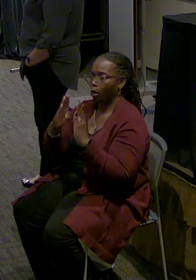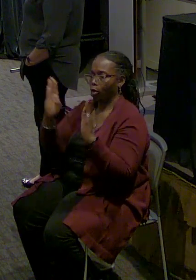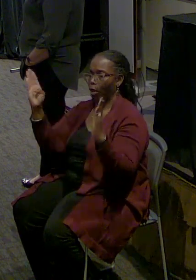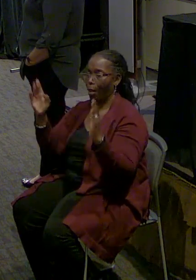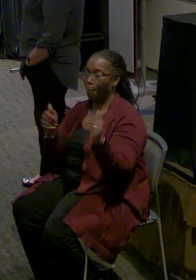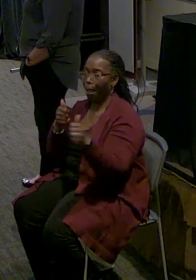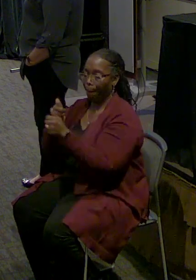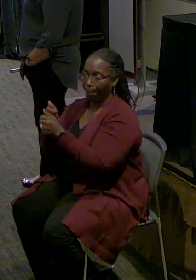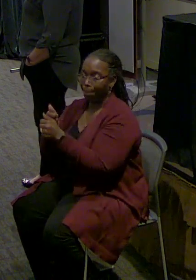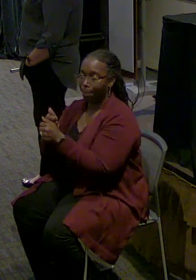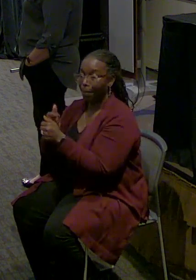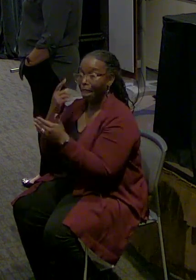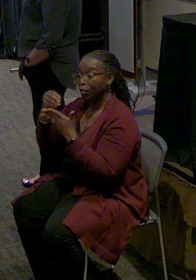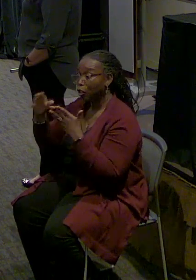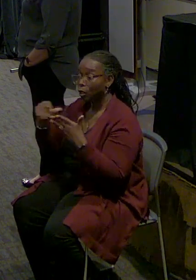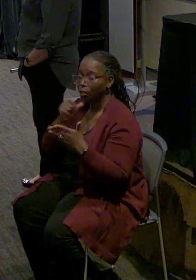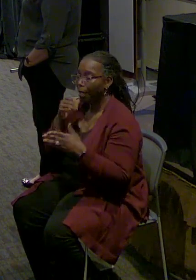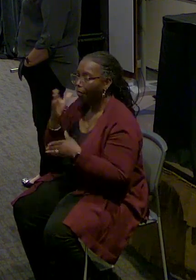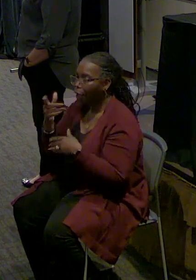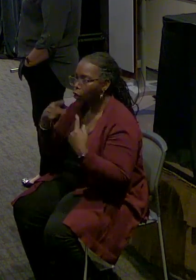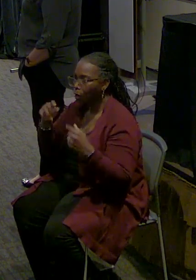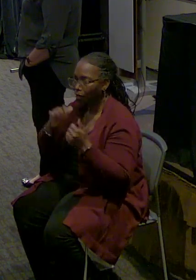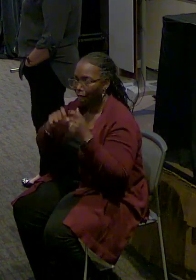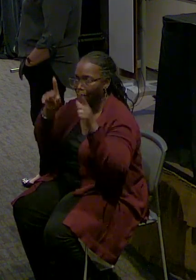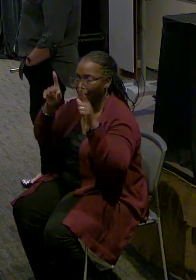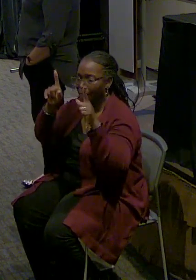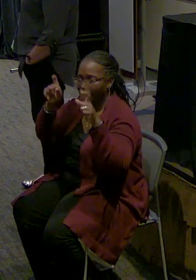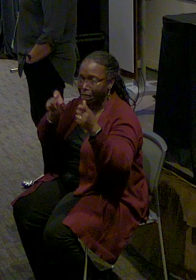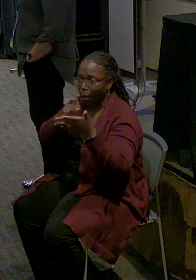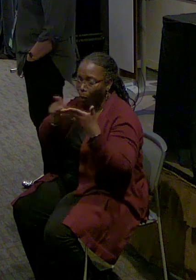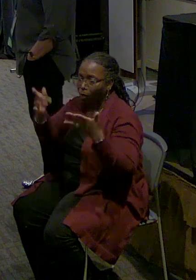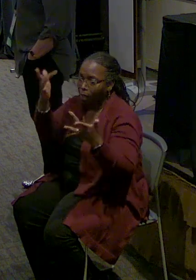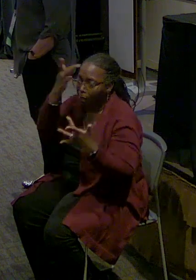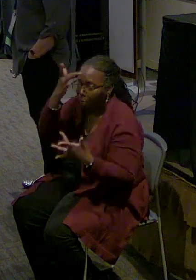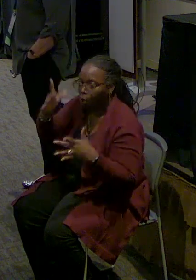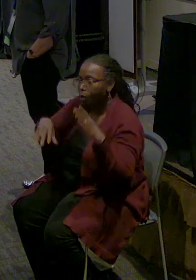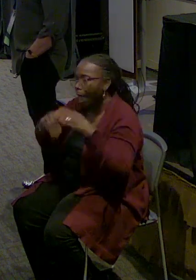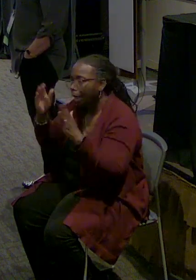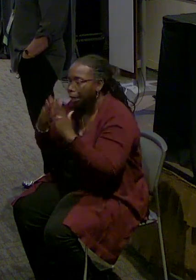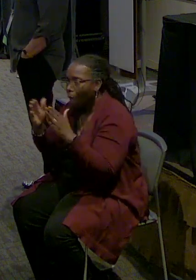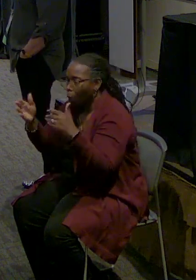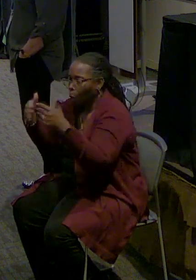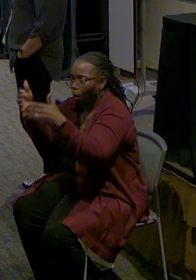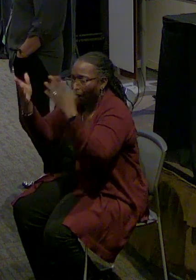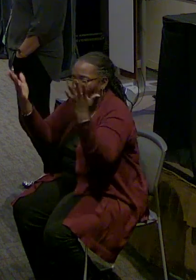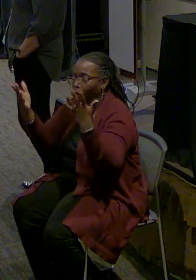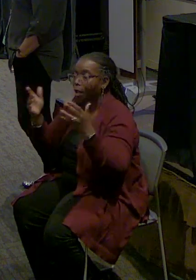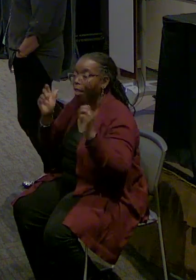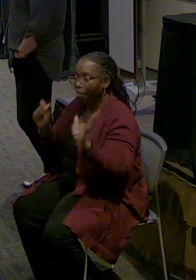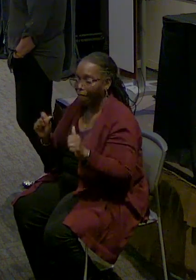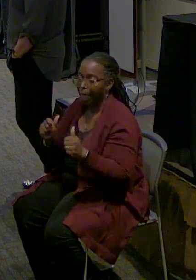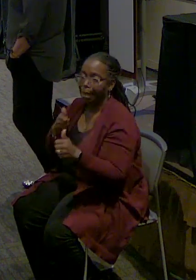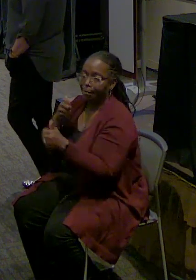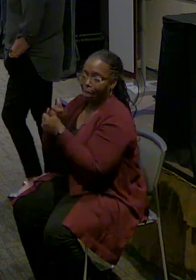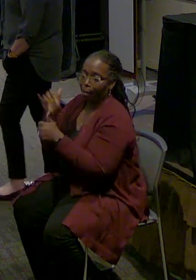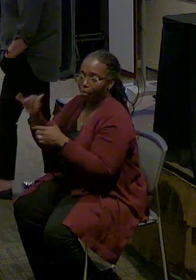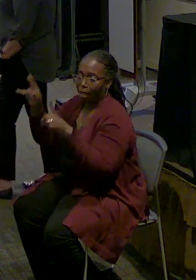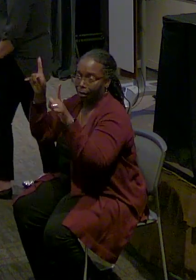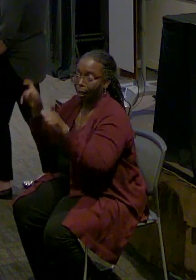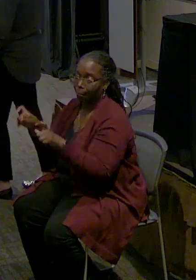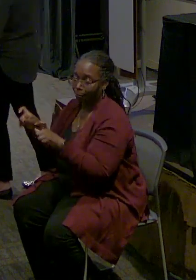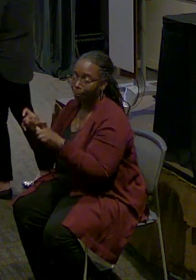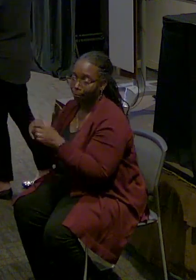makeups so that if a student wasn't there during that exam week, if they were sick or if they were out of town, whatever, that they could then make that exam